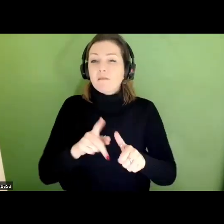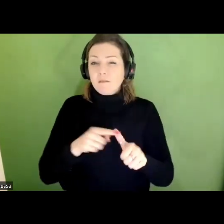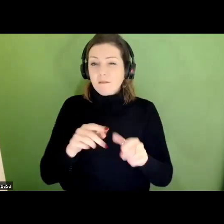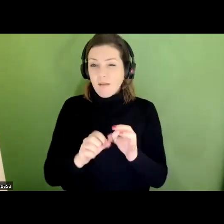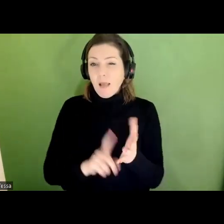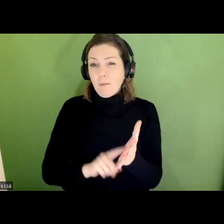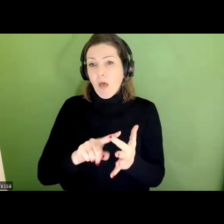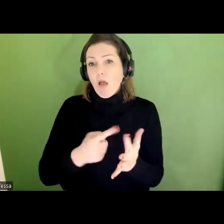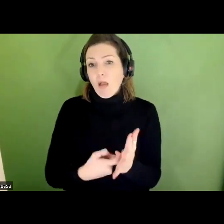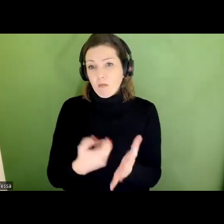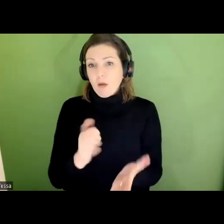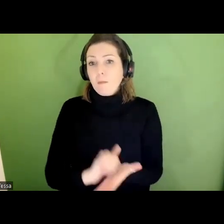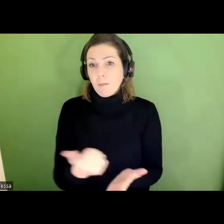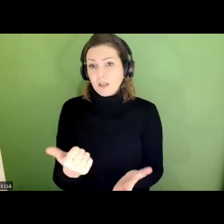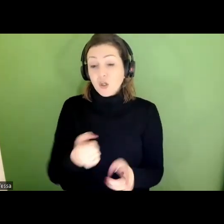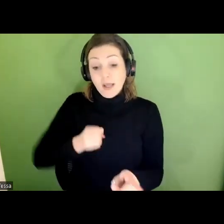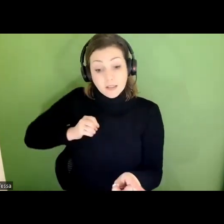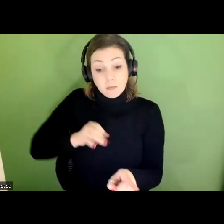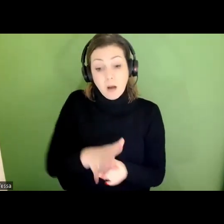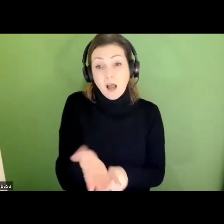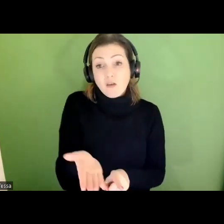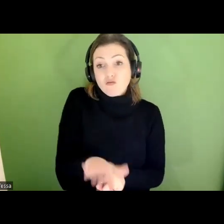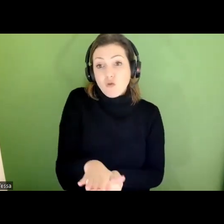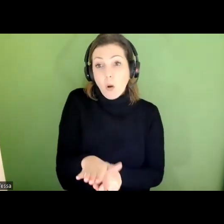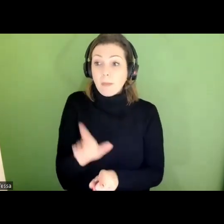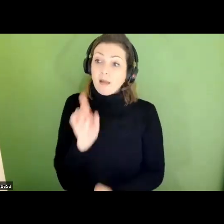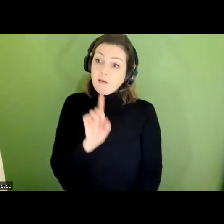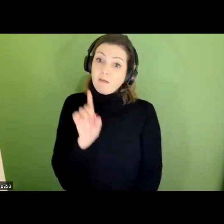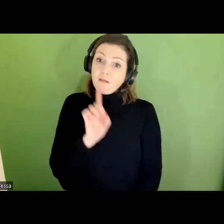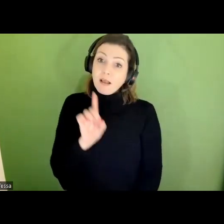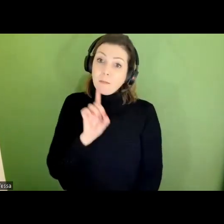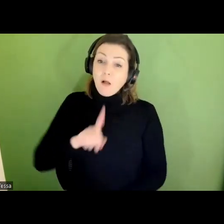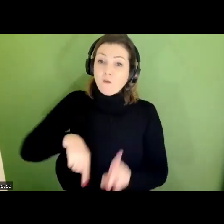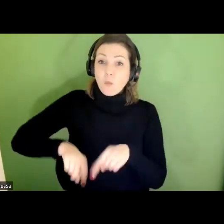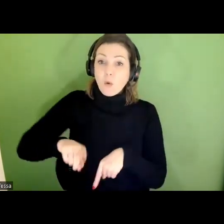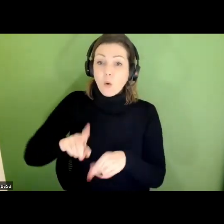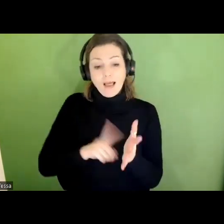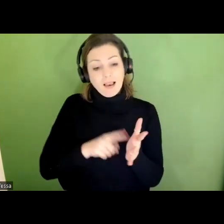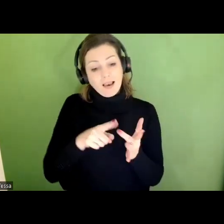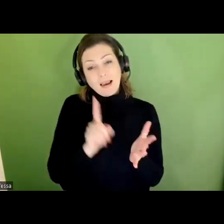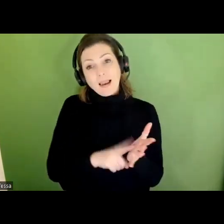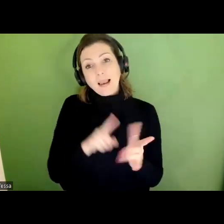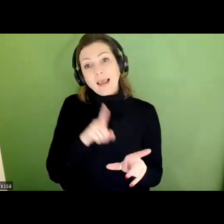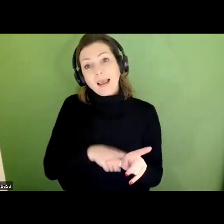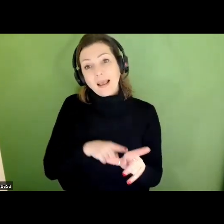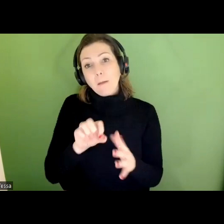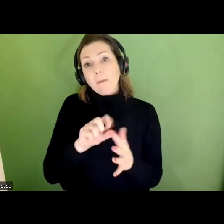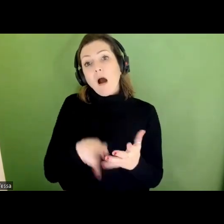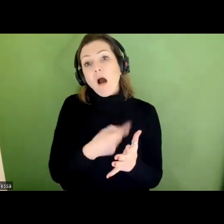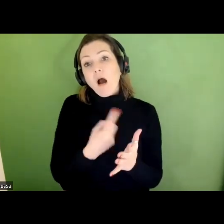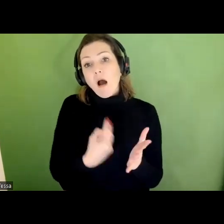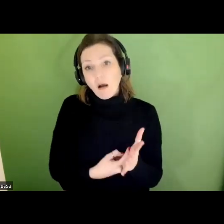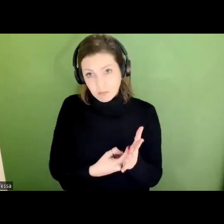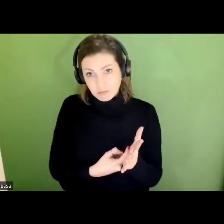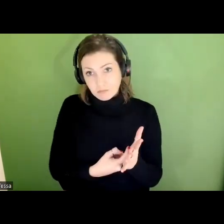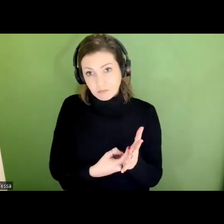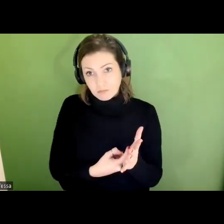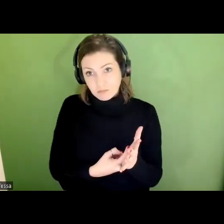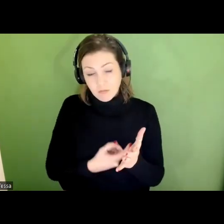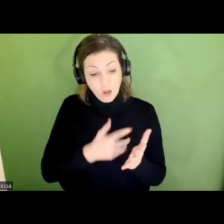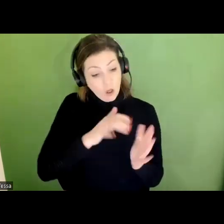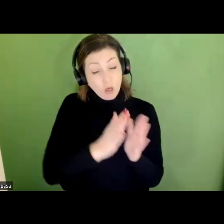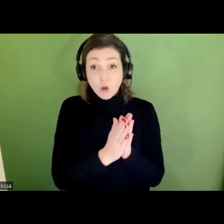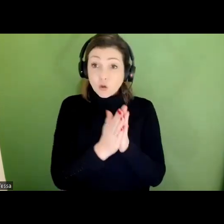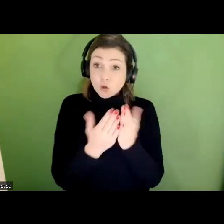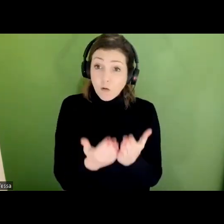Inspired by the life of the famous young female footballer Lily Parr, the novel is set in the years in and around